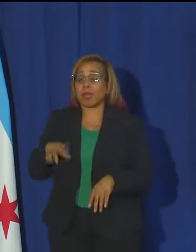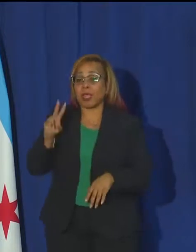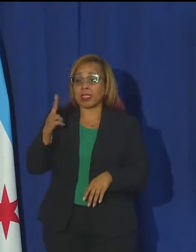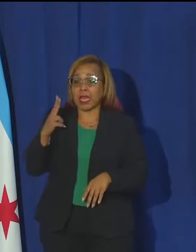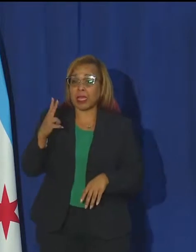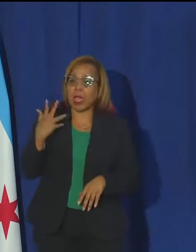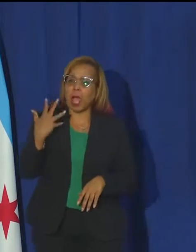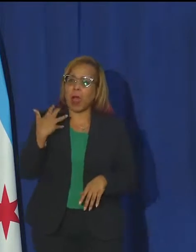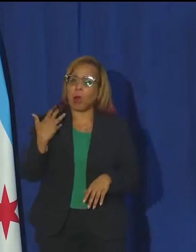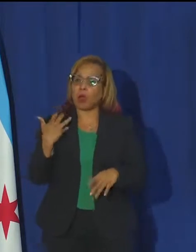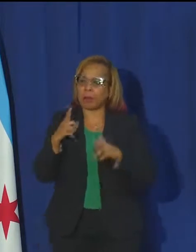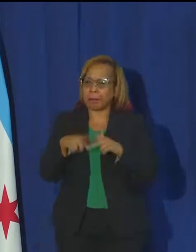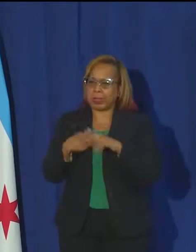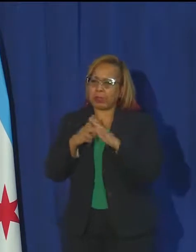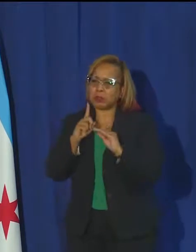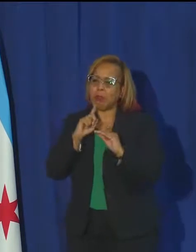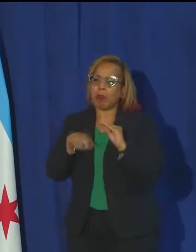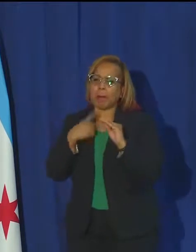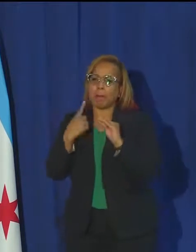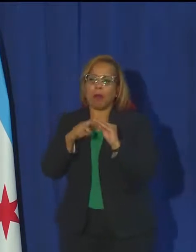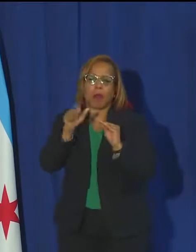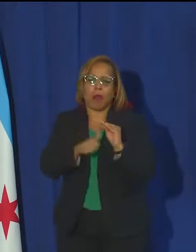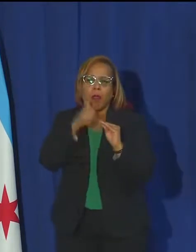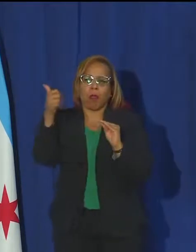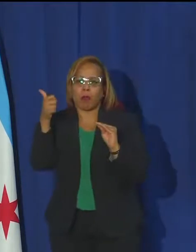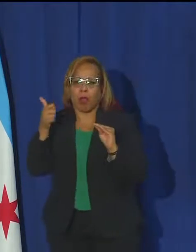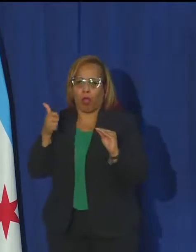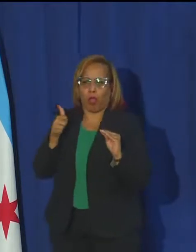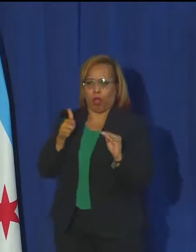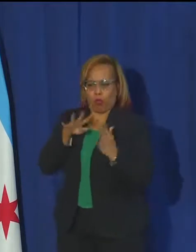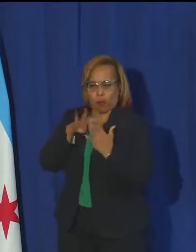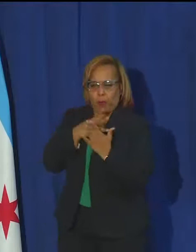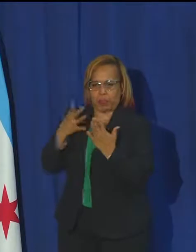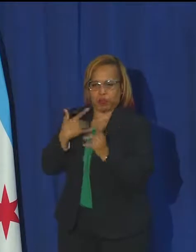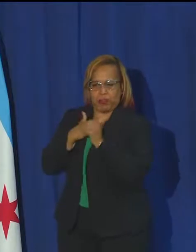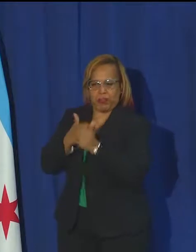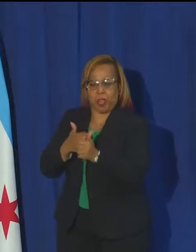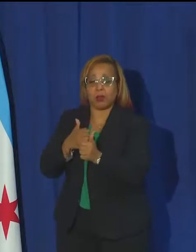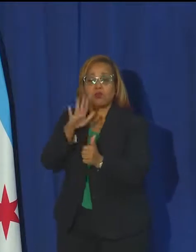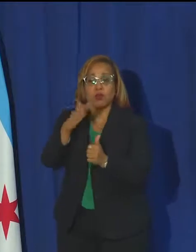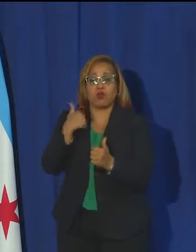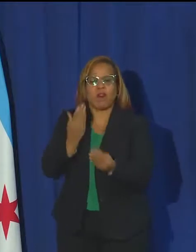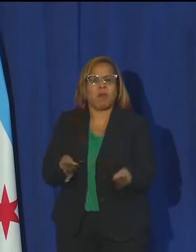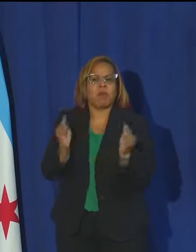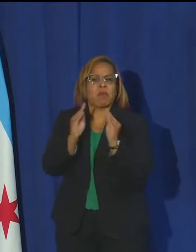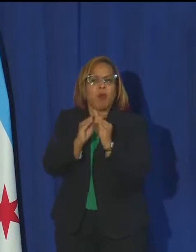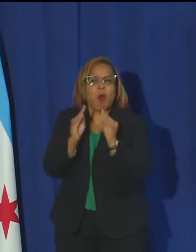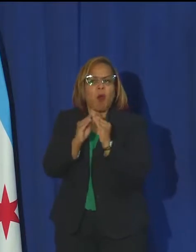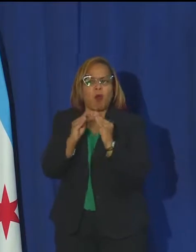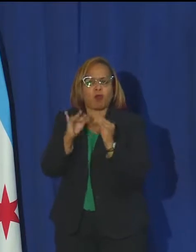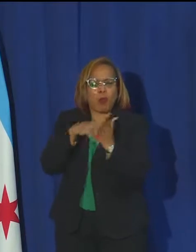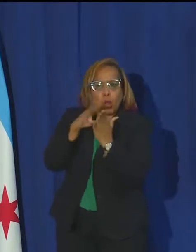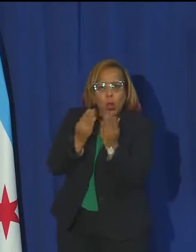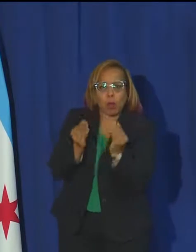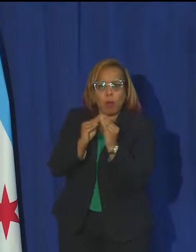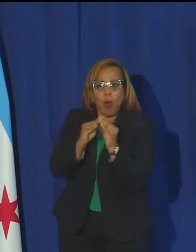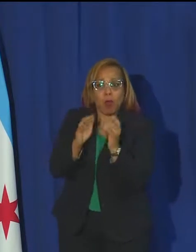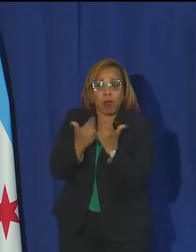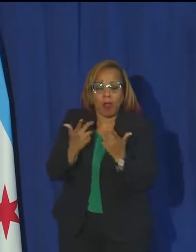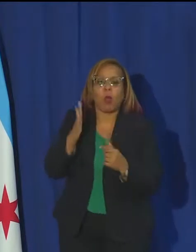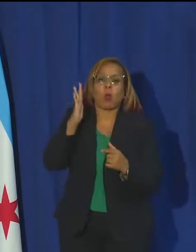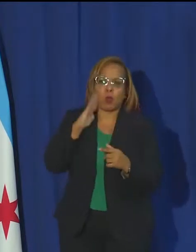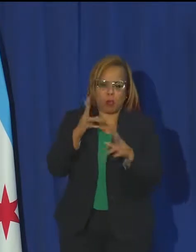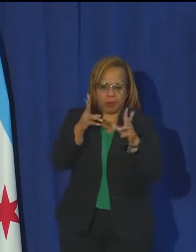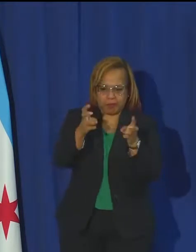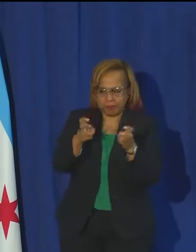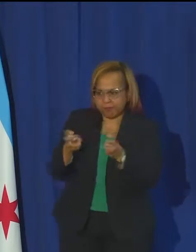Secondly, I wanted to begin talking about another metric that we follow. Again, you'll have more opportunity to learn about this. We'll